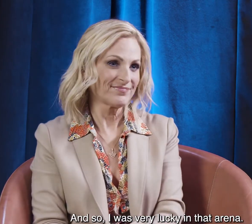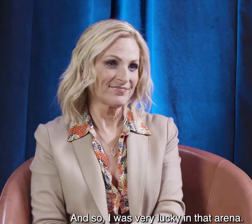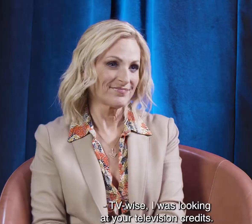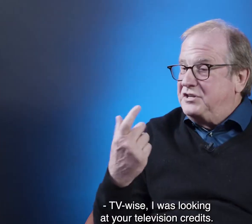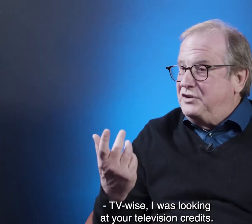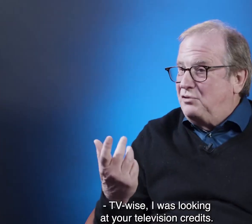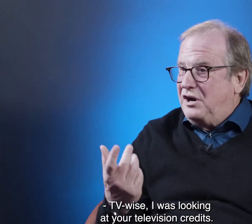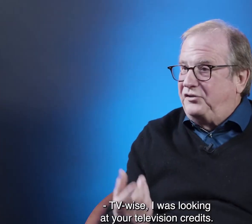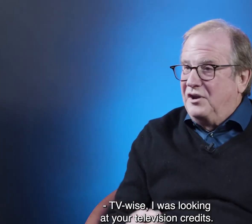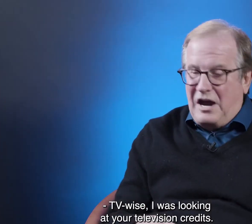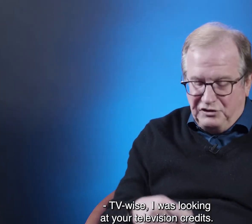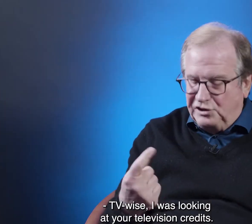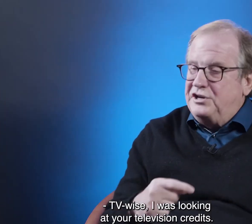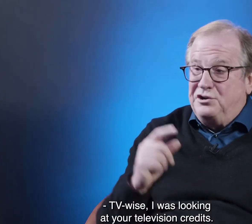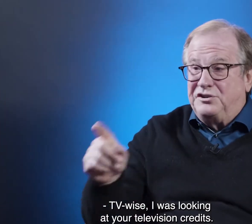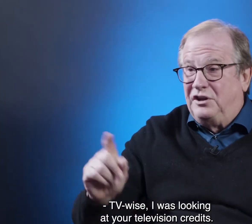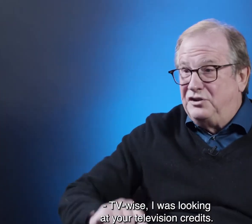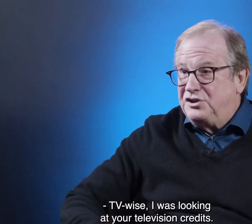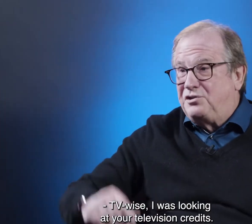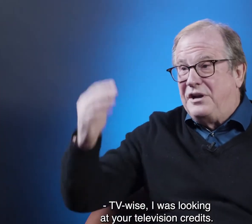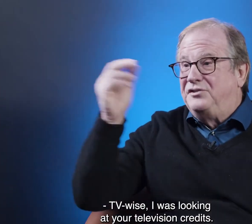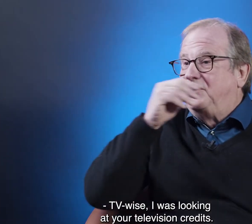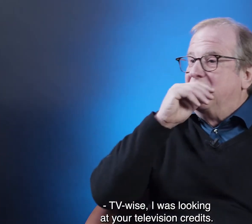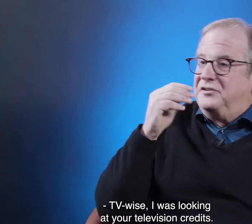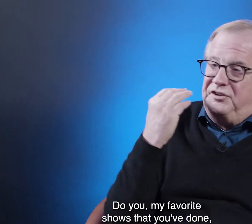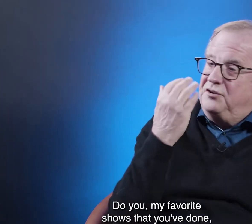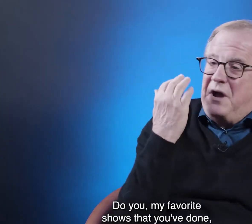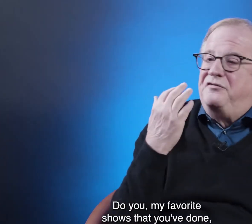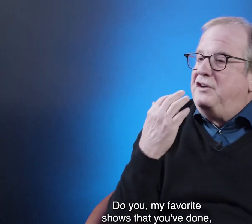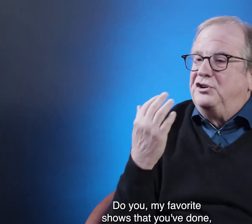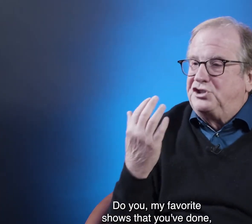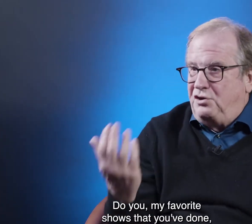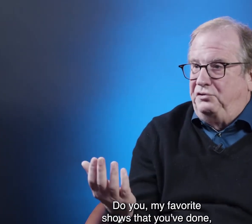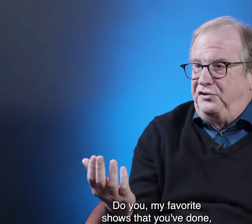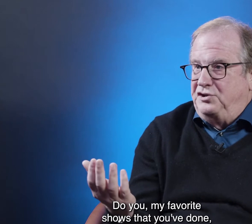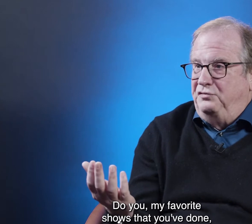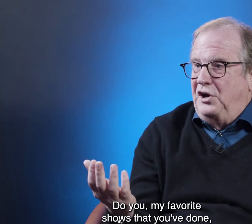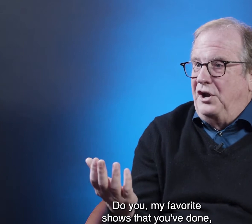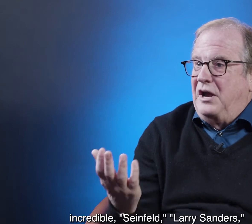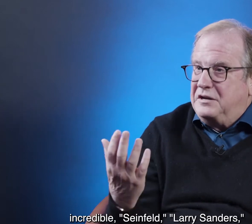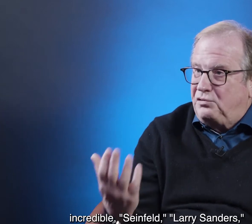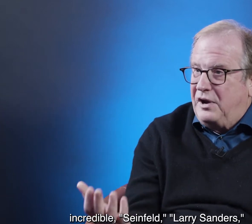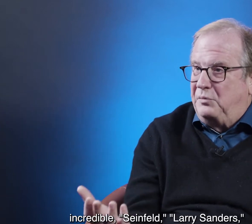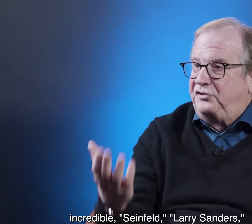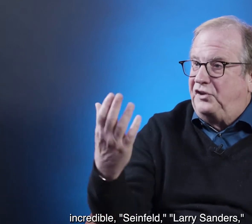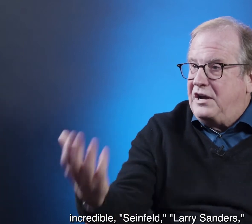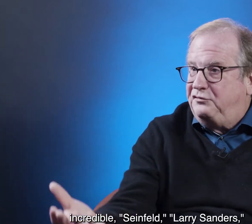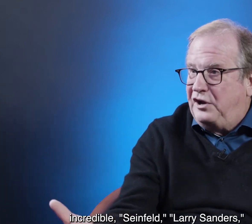arena. TV-wise, I was looking at your television credits. These are my favorite shows that you've done. Incredible.